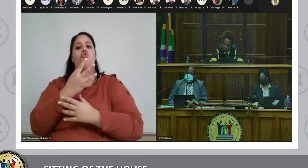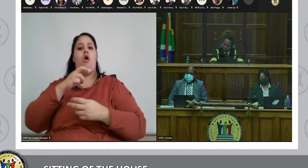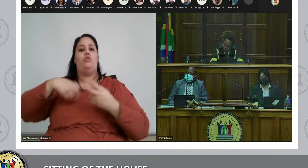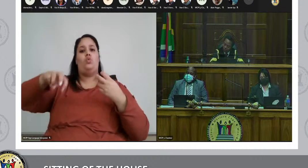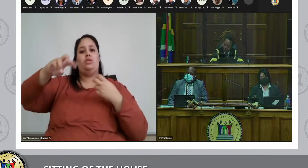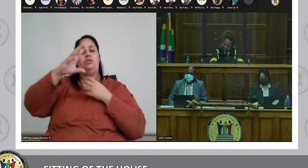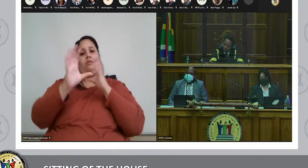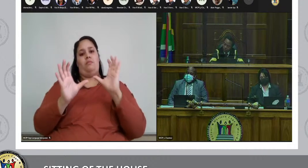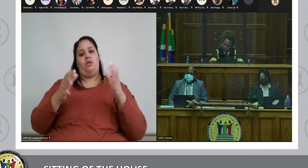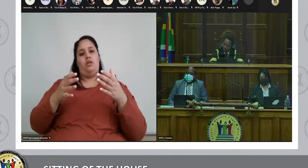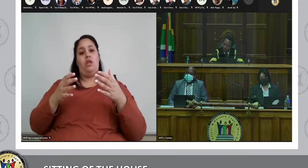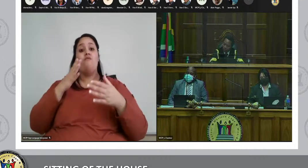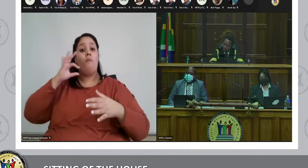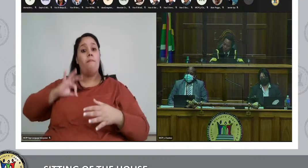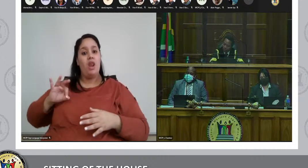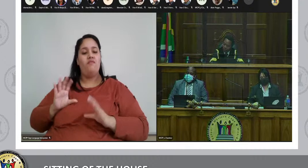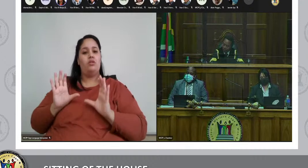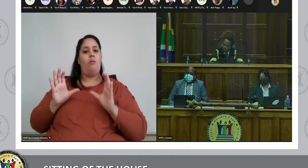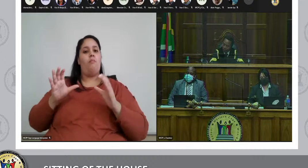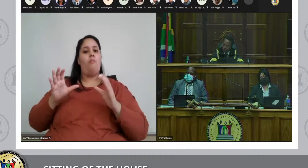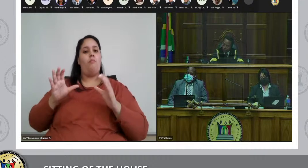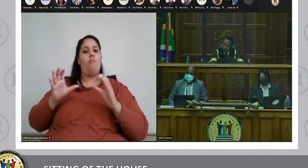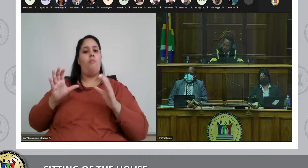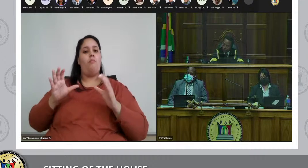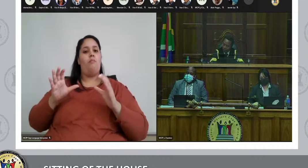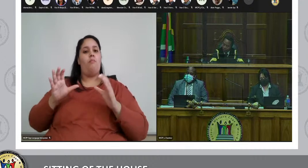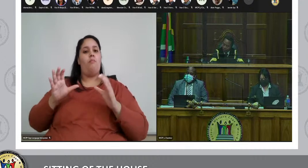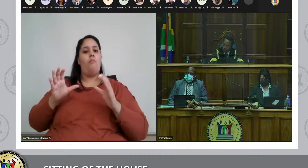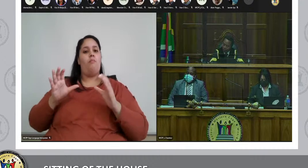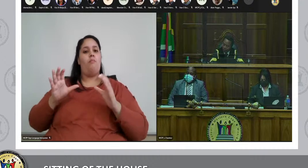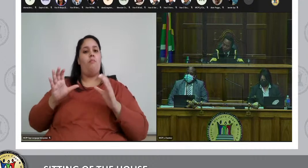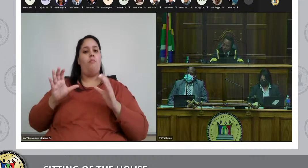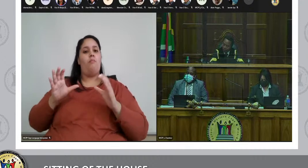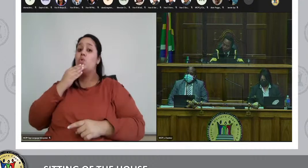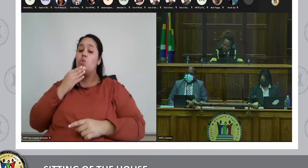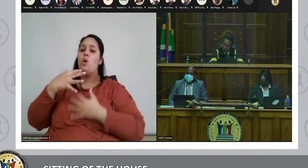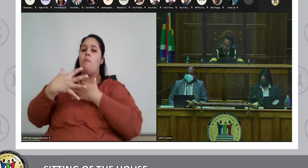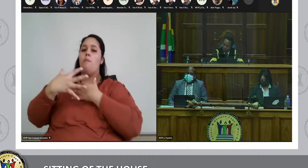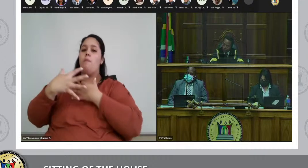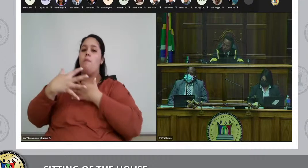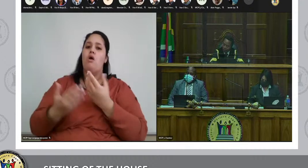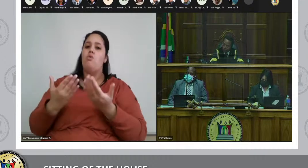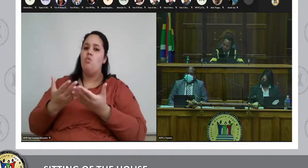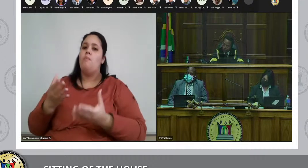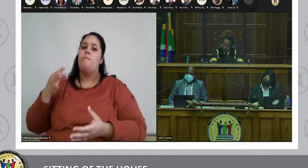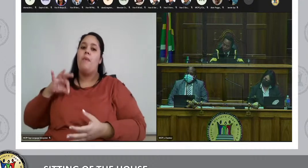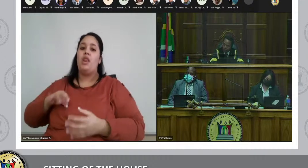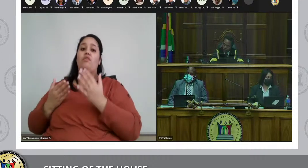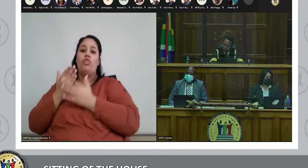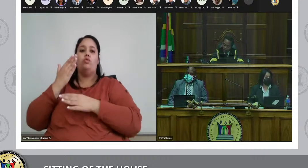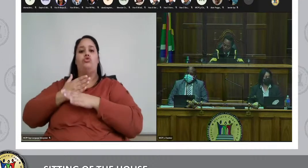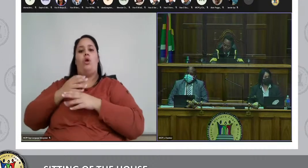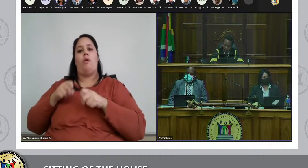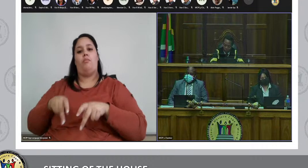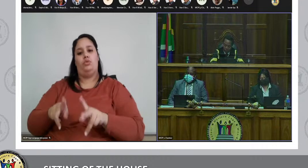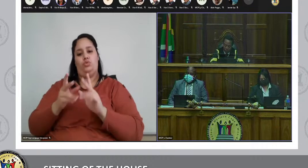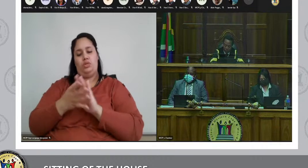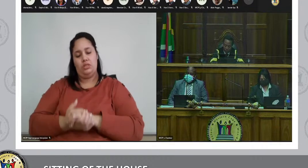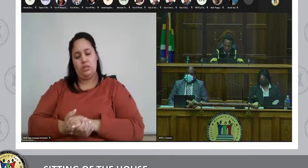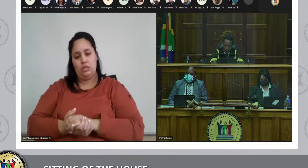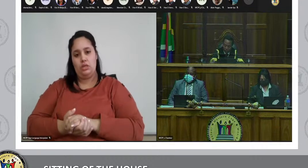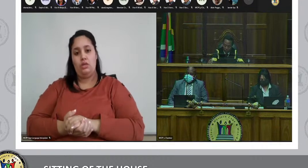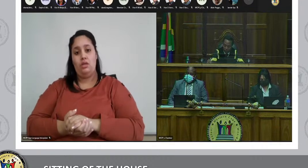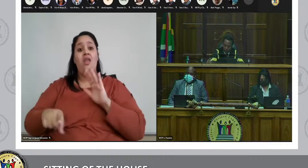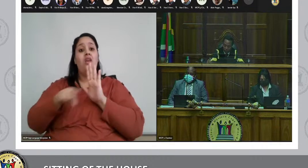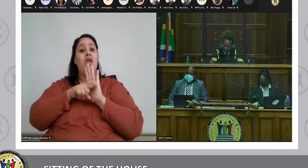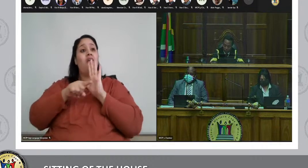as a whole, but more particularly the poor, who will benefit through job opportunities provided by the industry. The negative